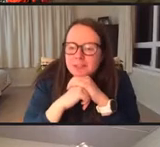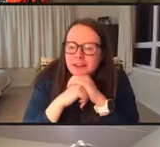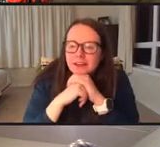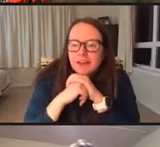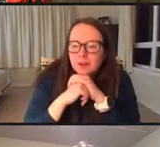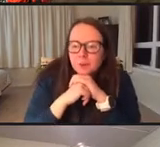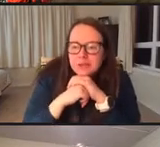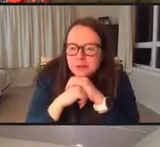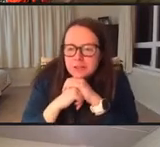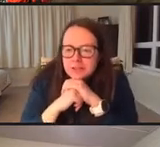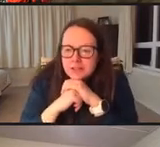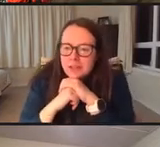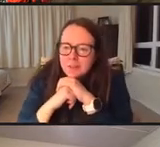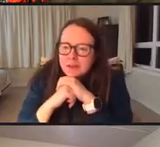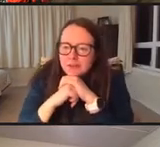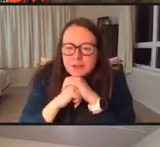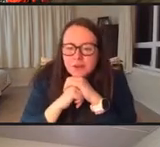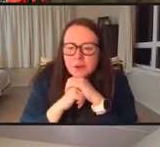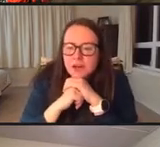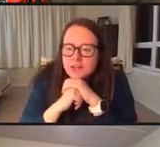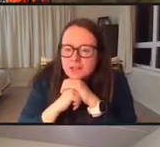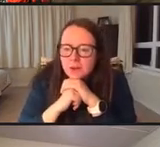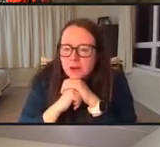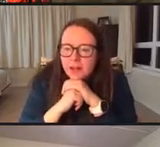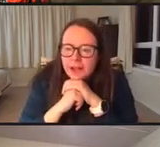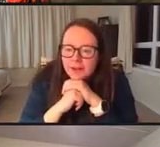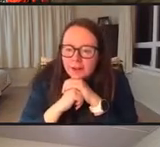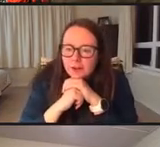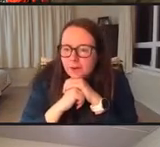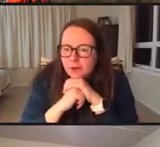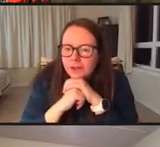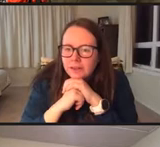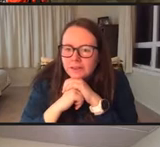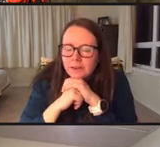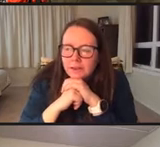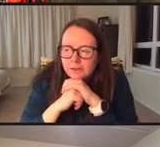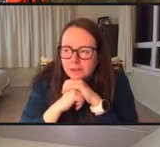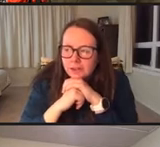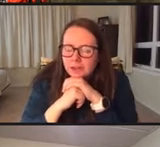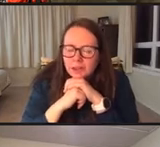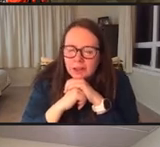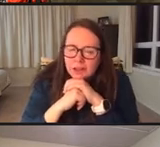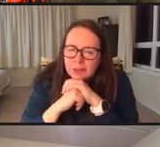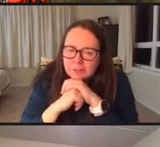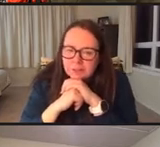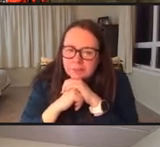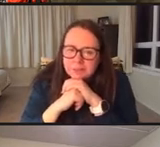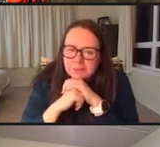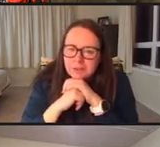Jacqueline, was there any like good resources that they mentioned in your course? Because I went online and on Google, like there's a lot of